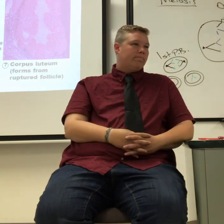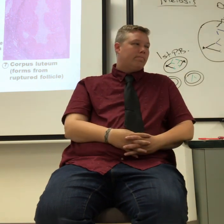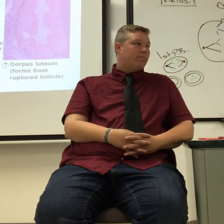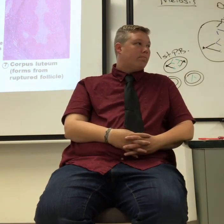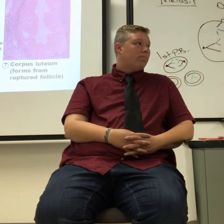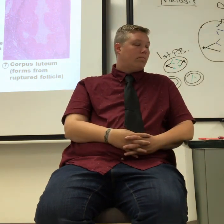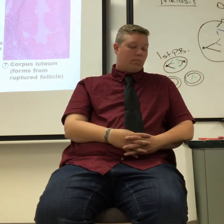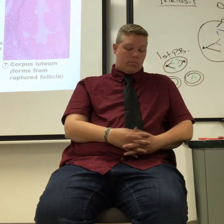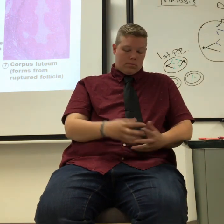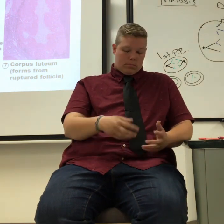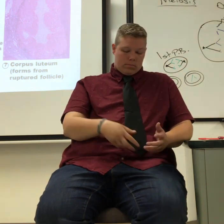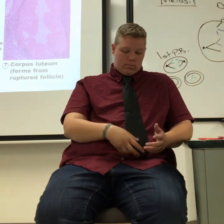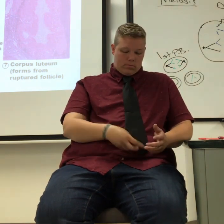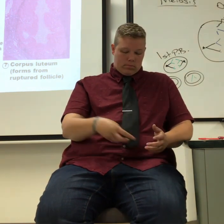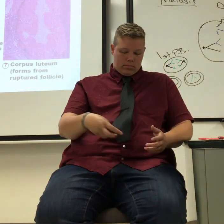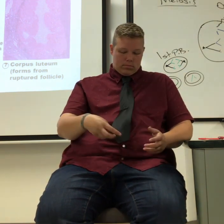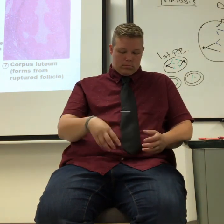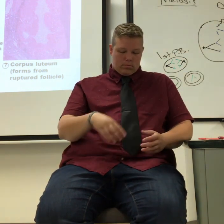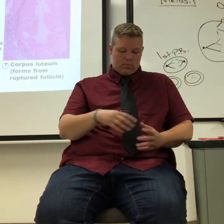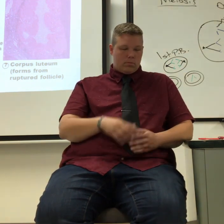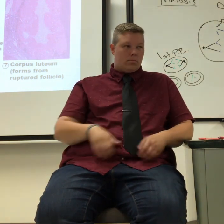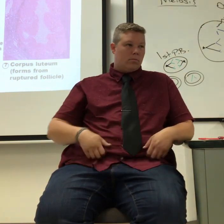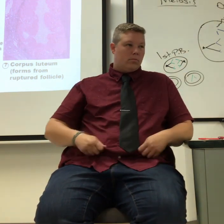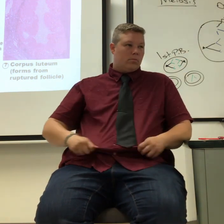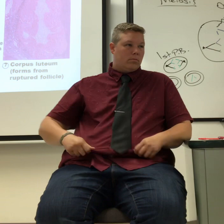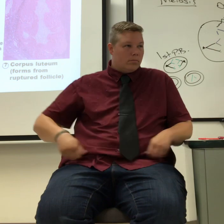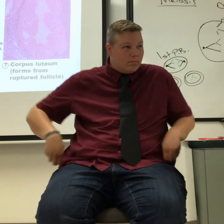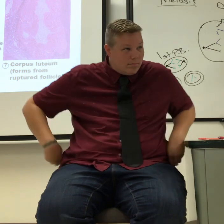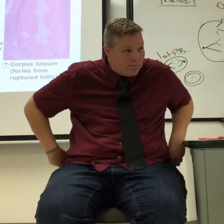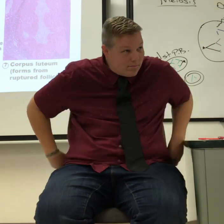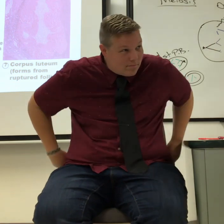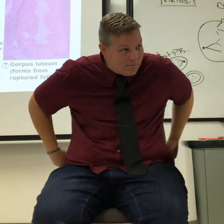So let's call this, let's pinch it off and